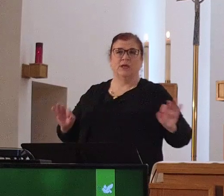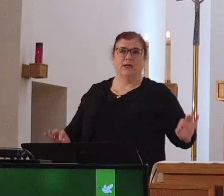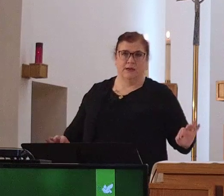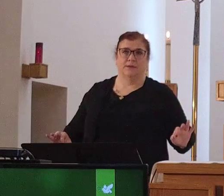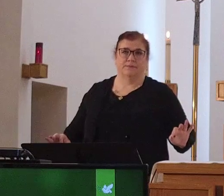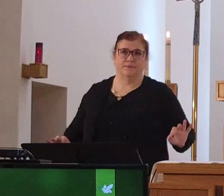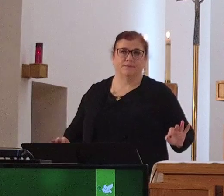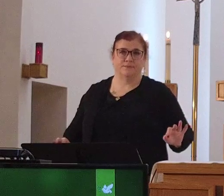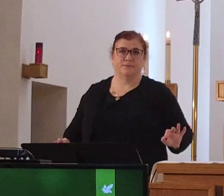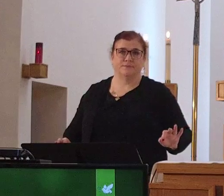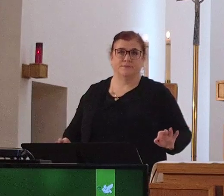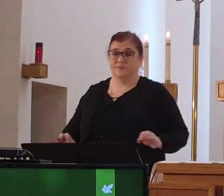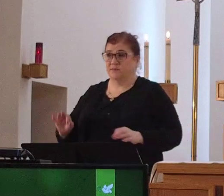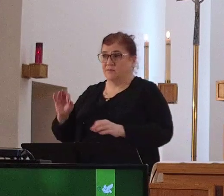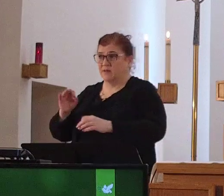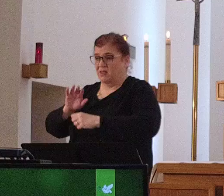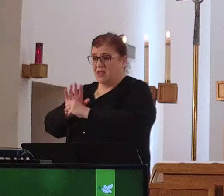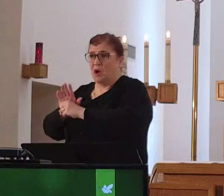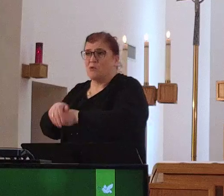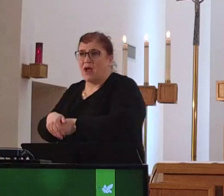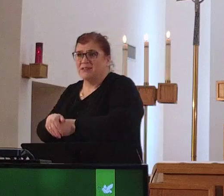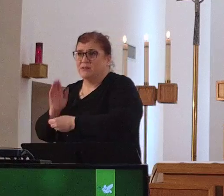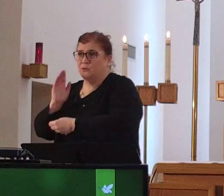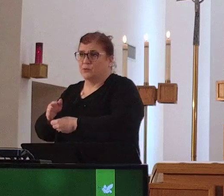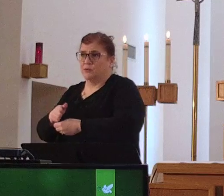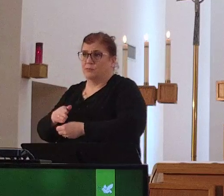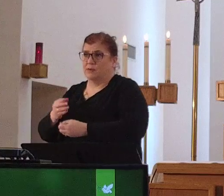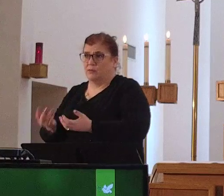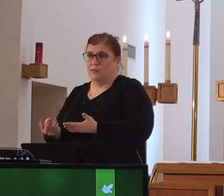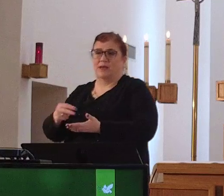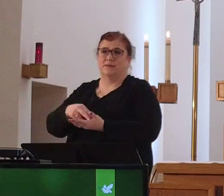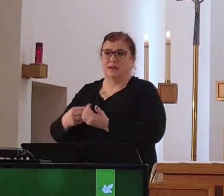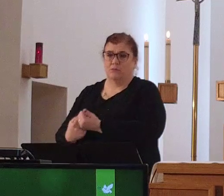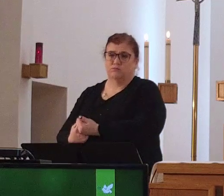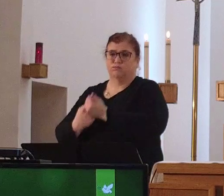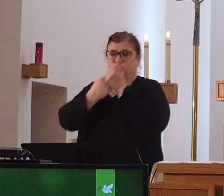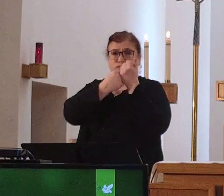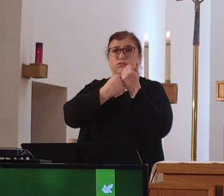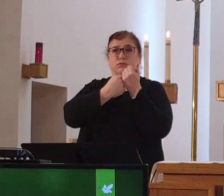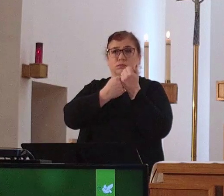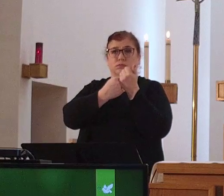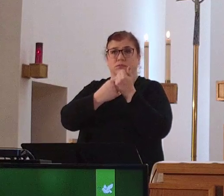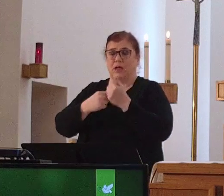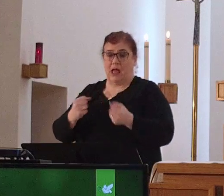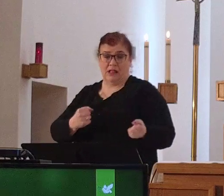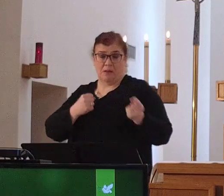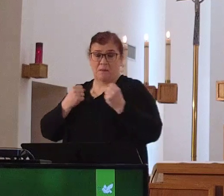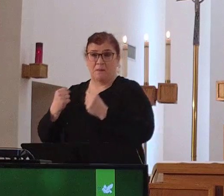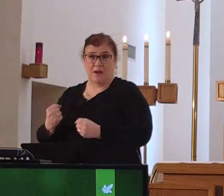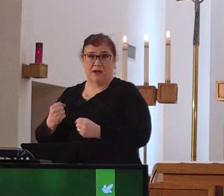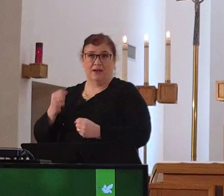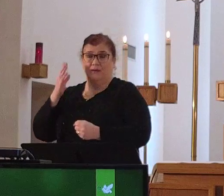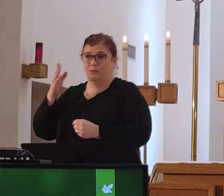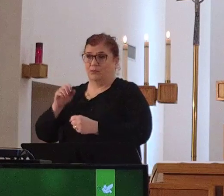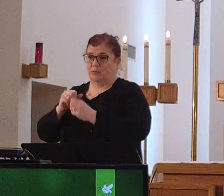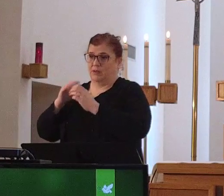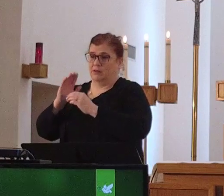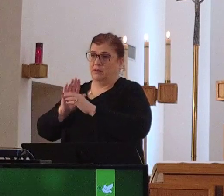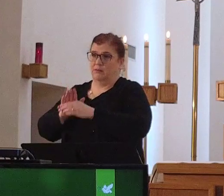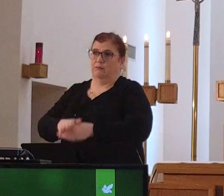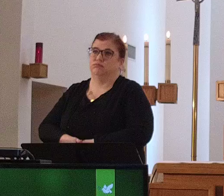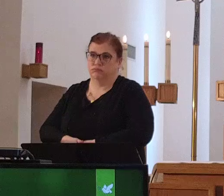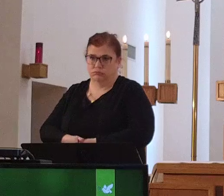free, that the oppressed would be raised up, and that the mighty would be knocked down.